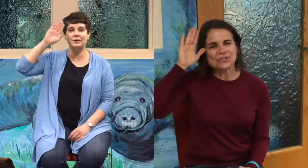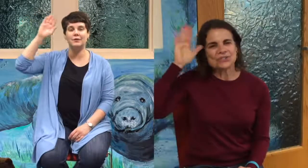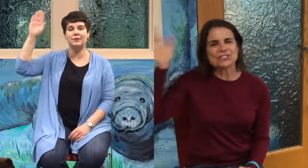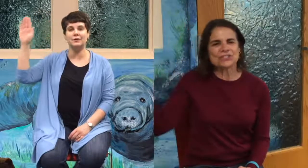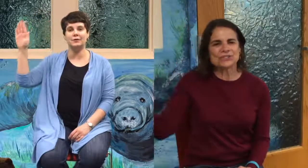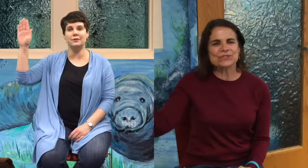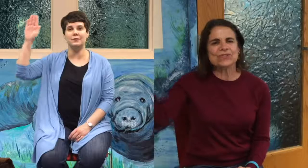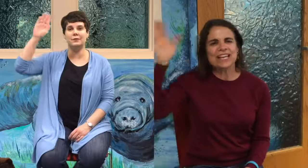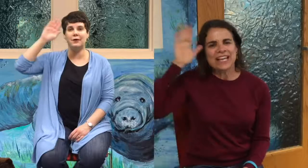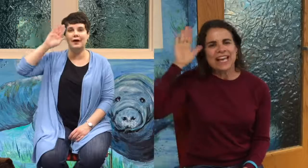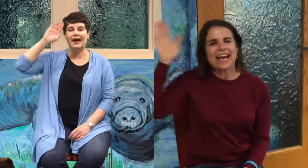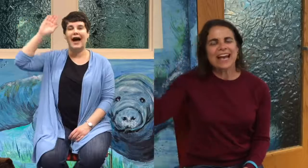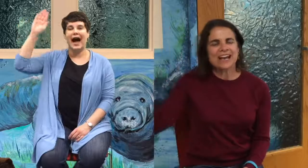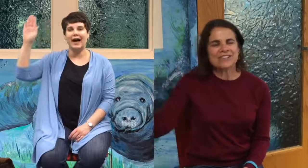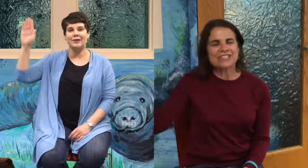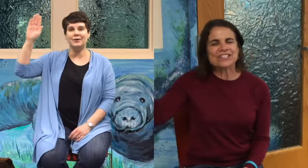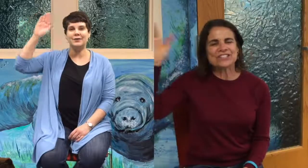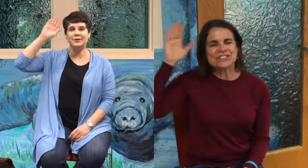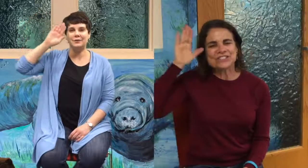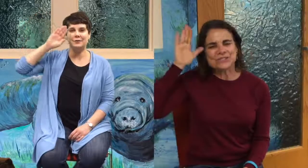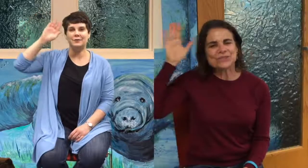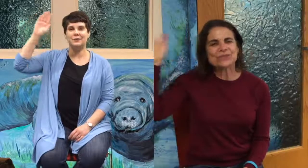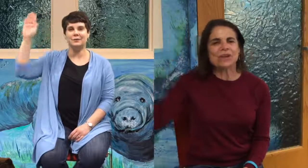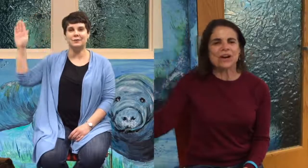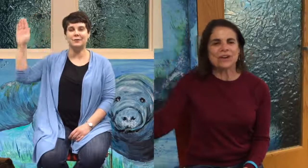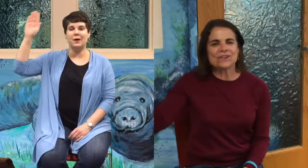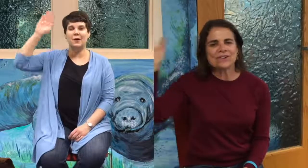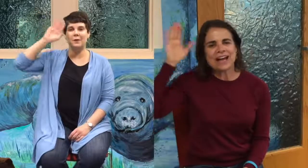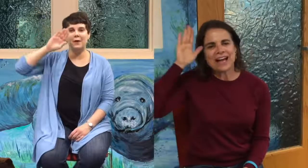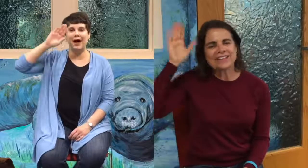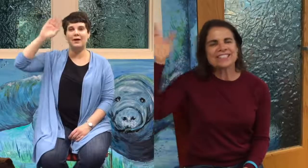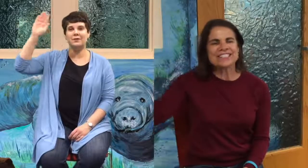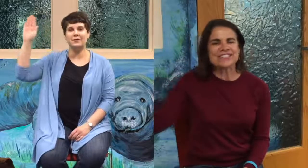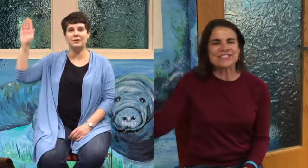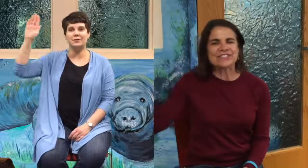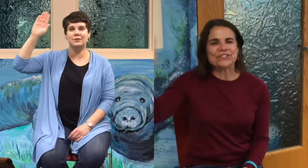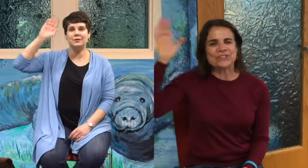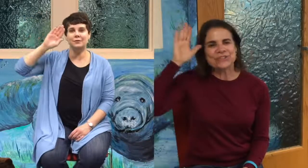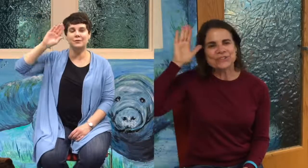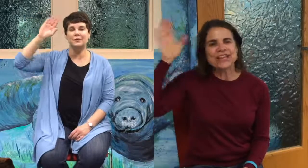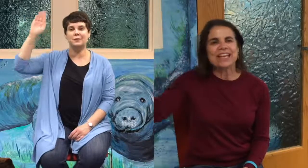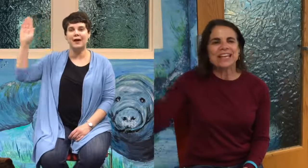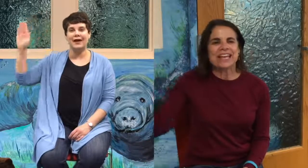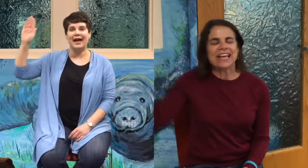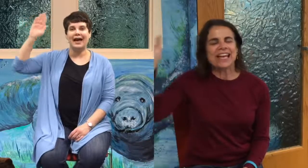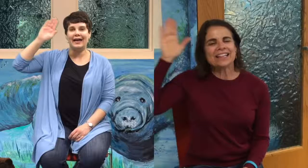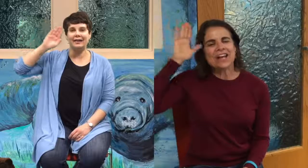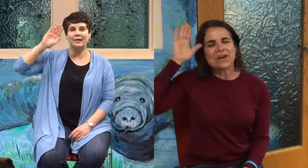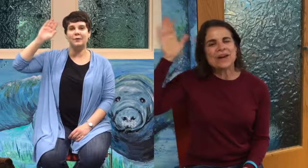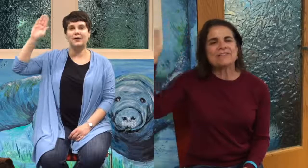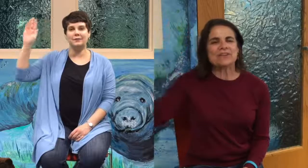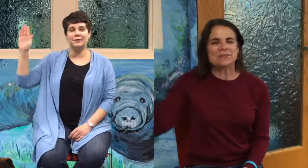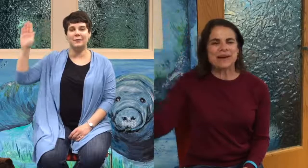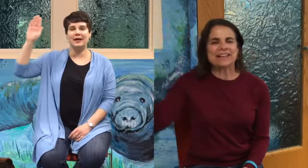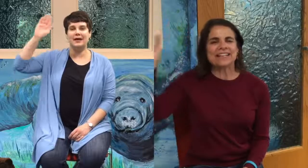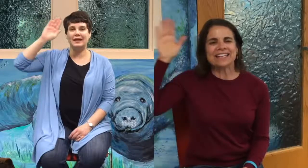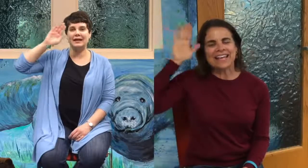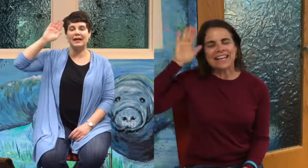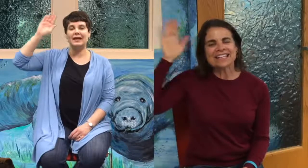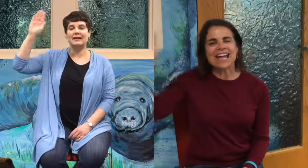do? How do you do? Oh, how do you do? Hello everybody, and how